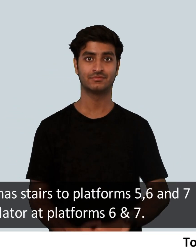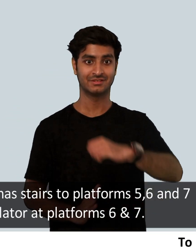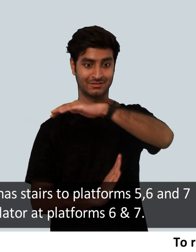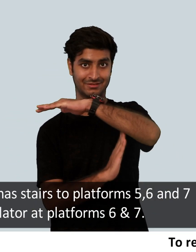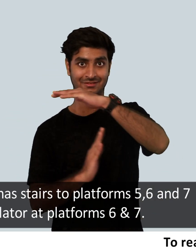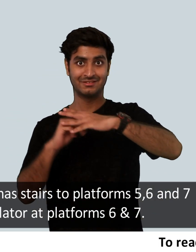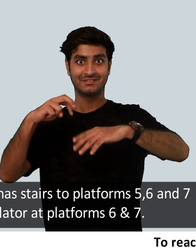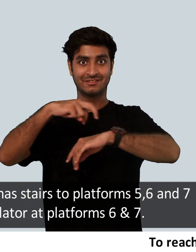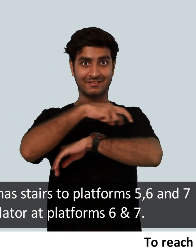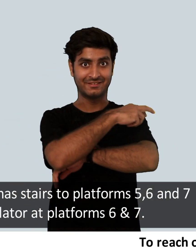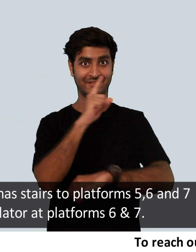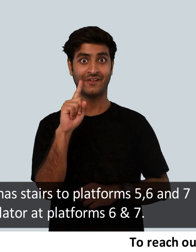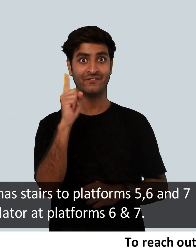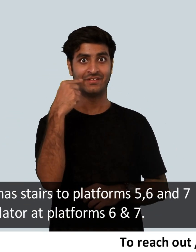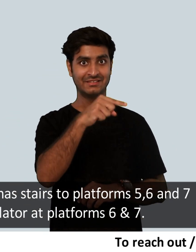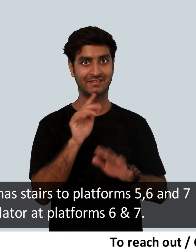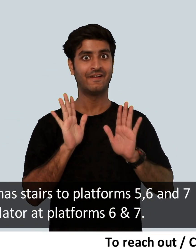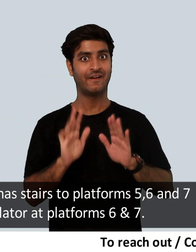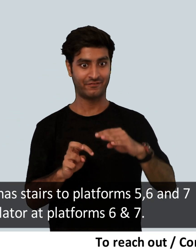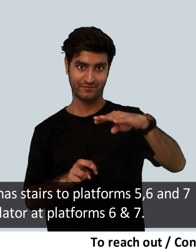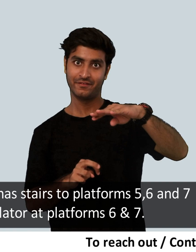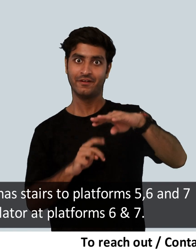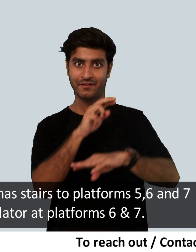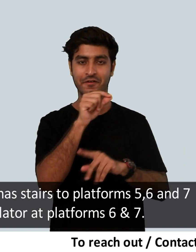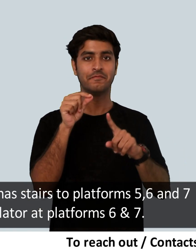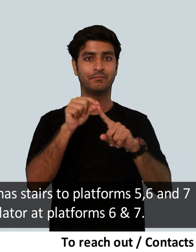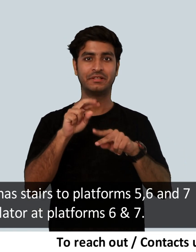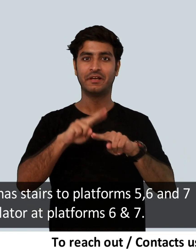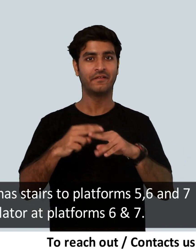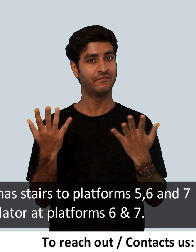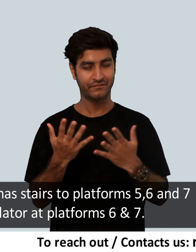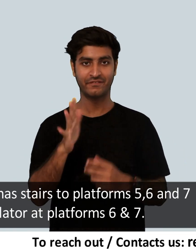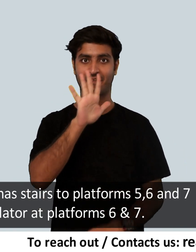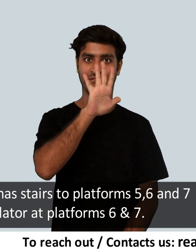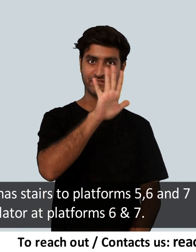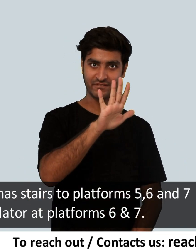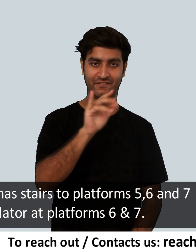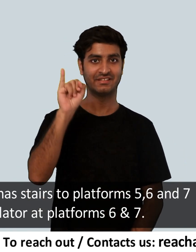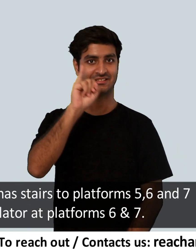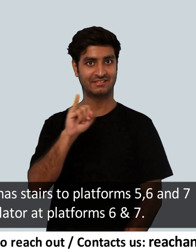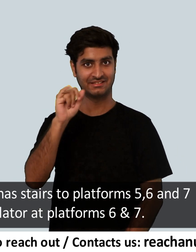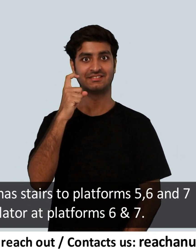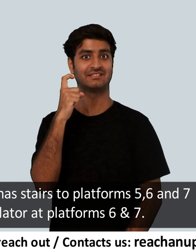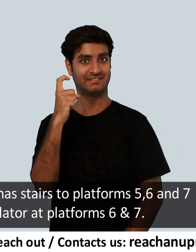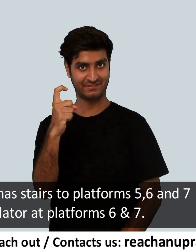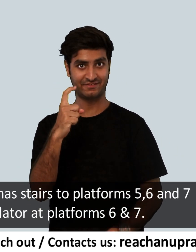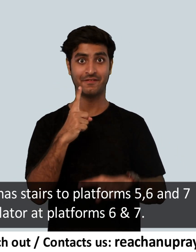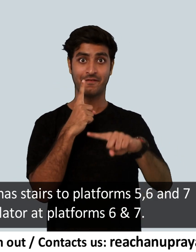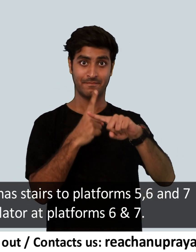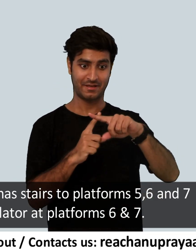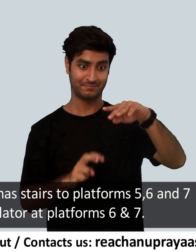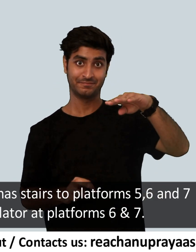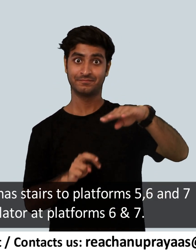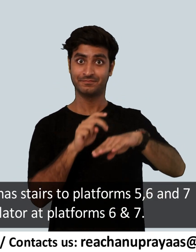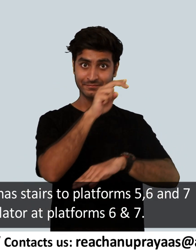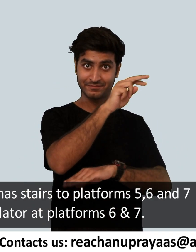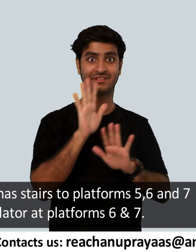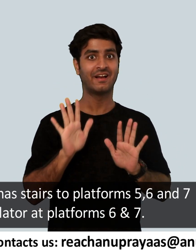Foot-over bridge 1 has stairs to platforms 5, 6 and 7 and an escalator at platforms